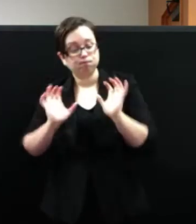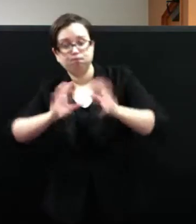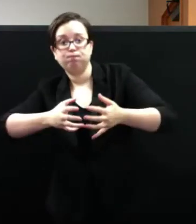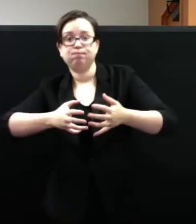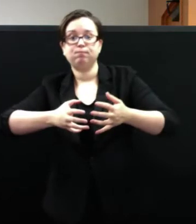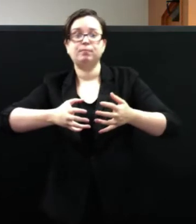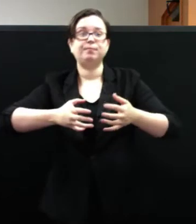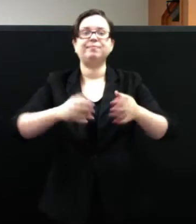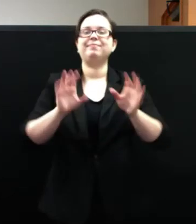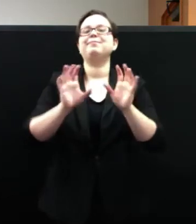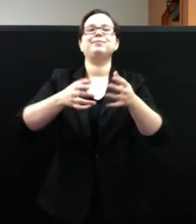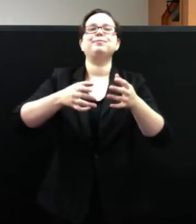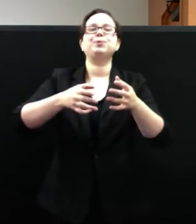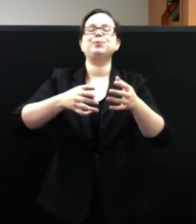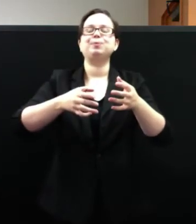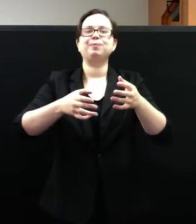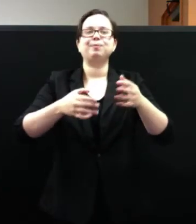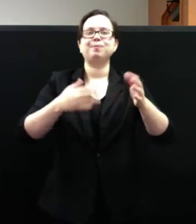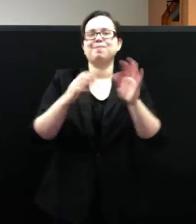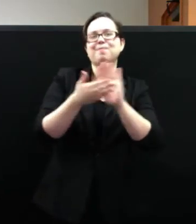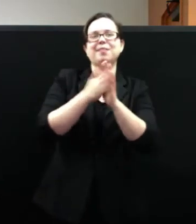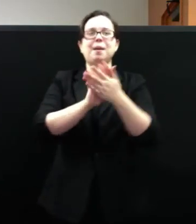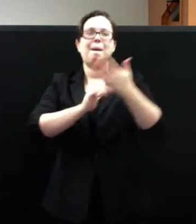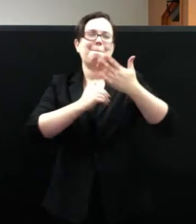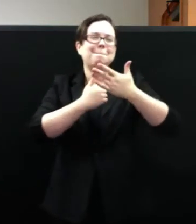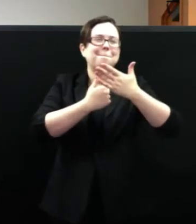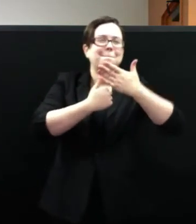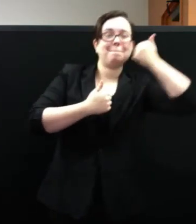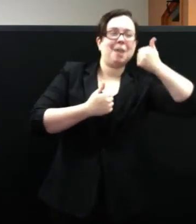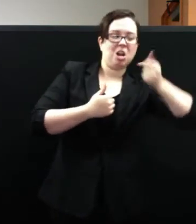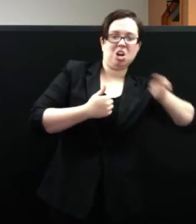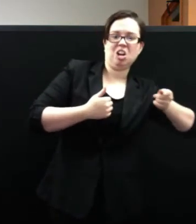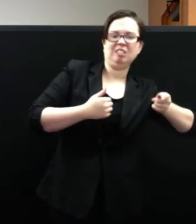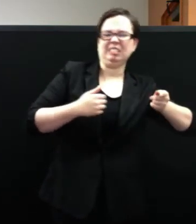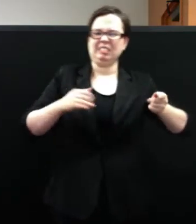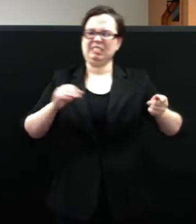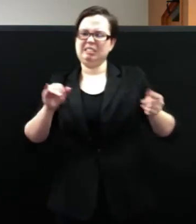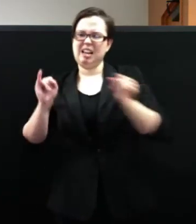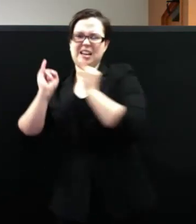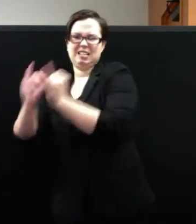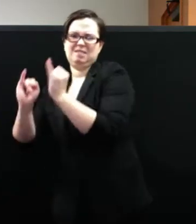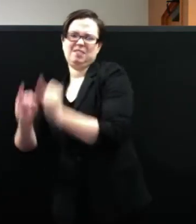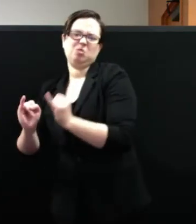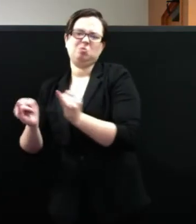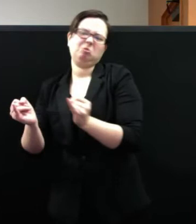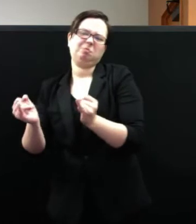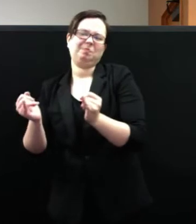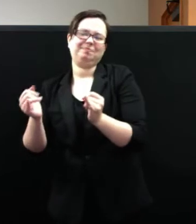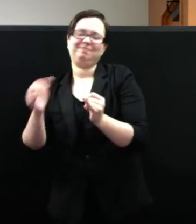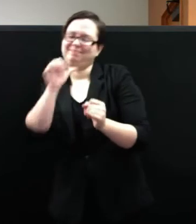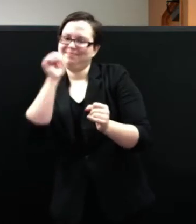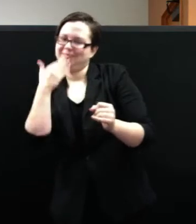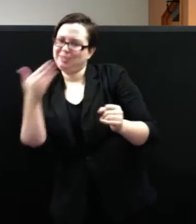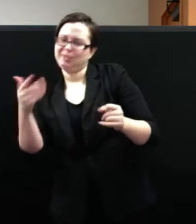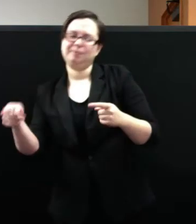are much better than individual models. And so this approach works really great for drawing how to make toast. But what if you wanted to